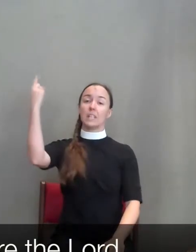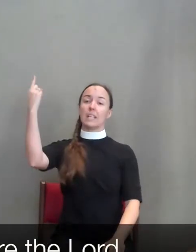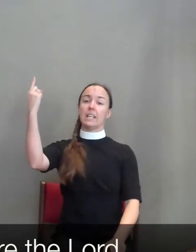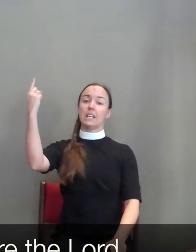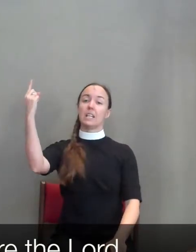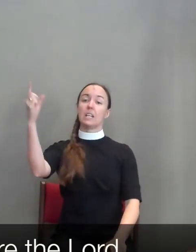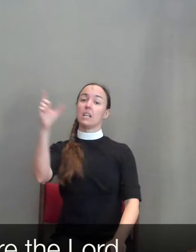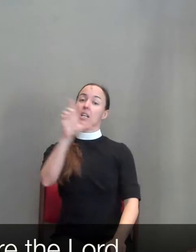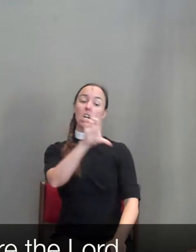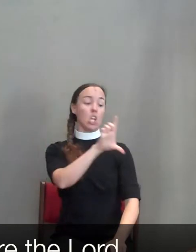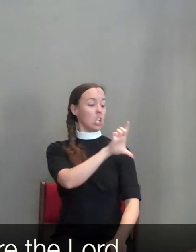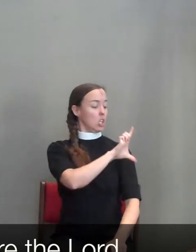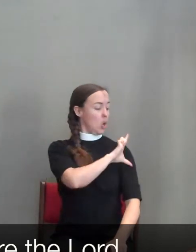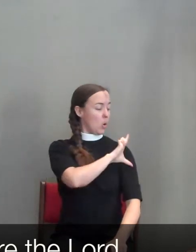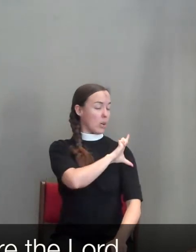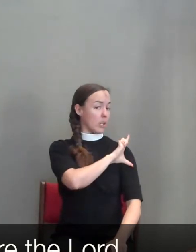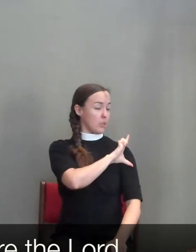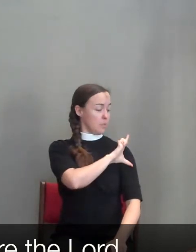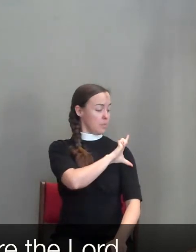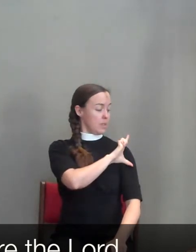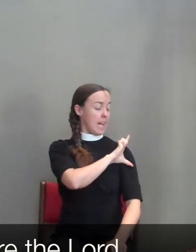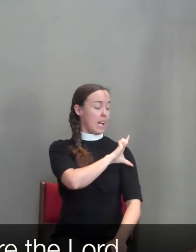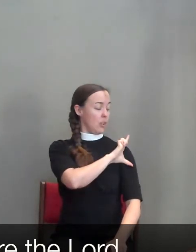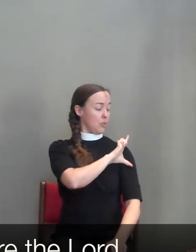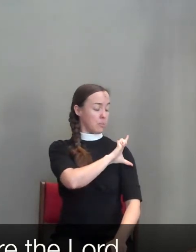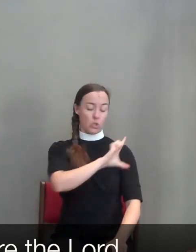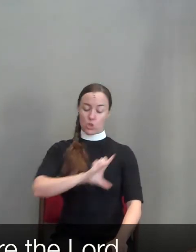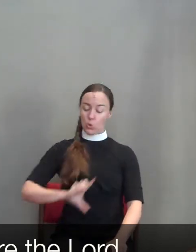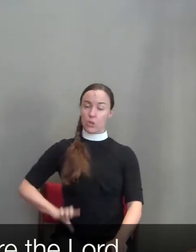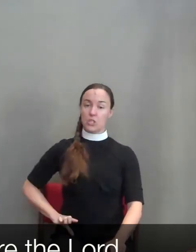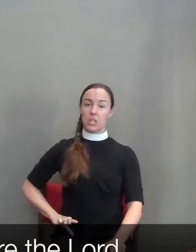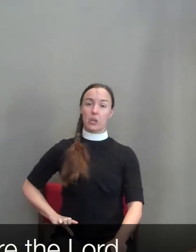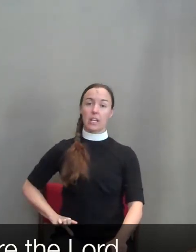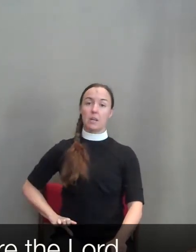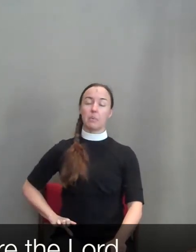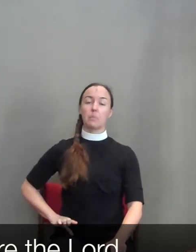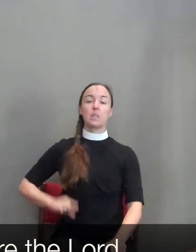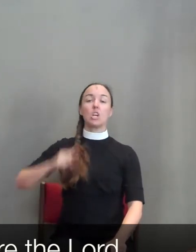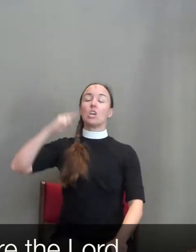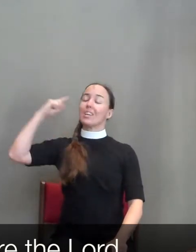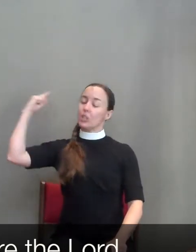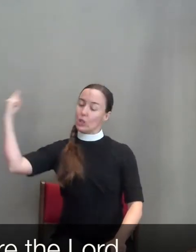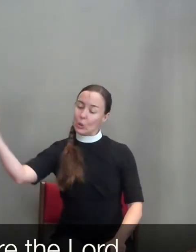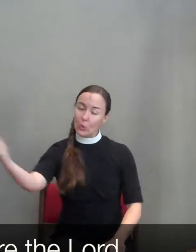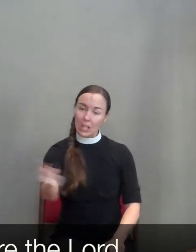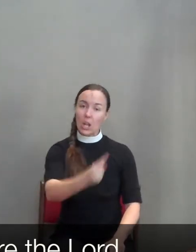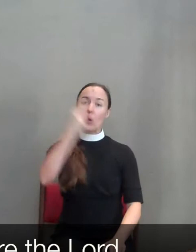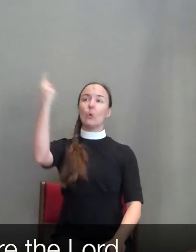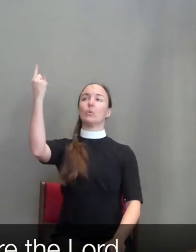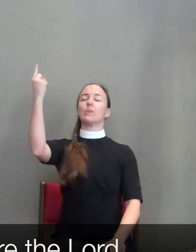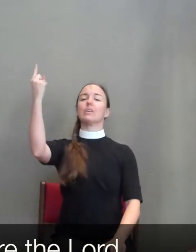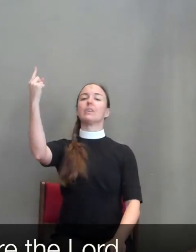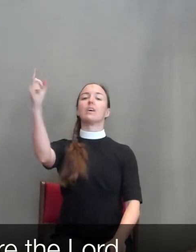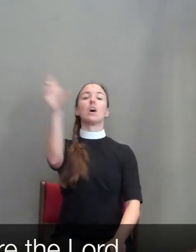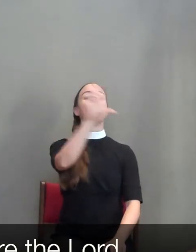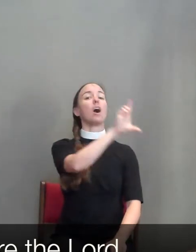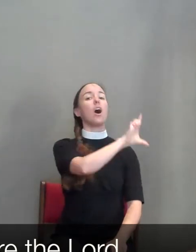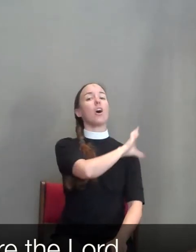Only, Lord, the L from your shoulder to your hip. You alone are